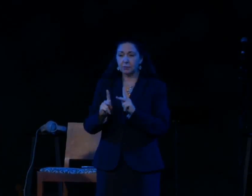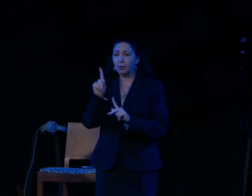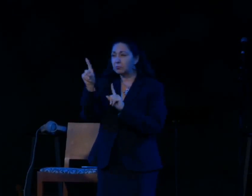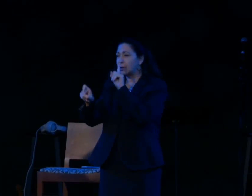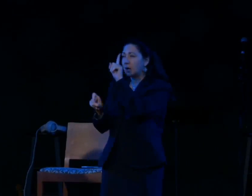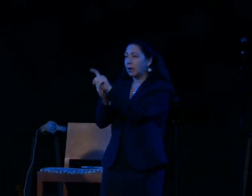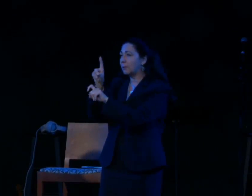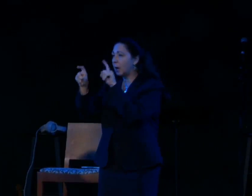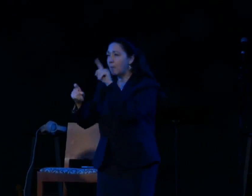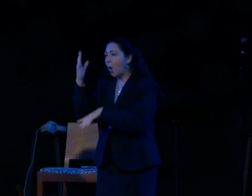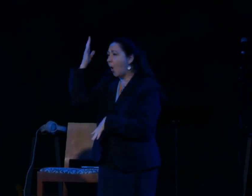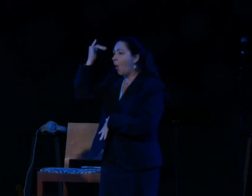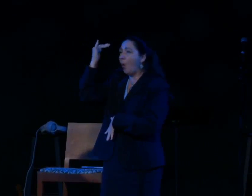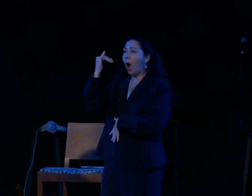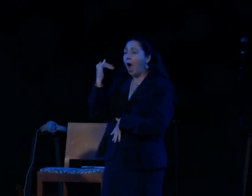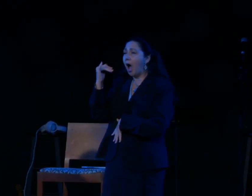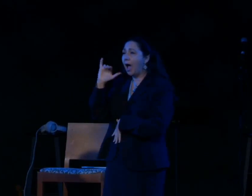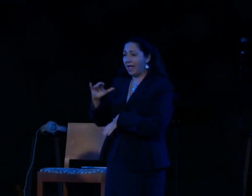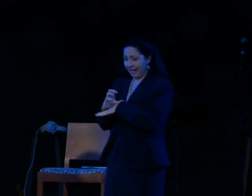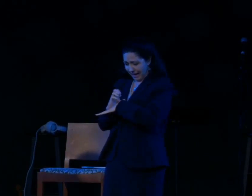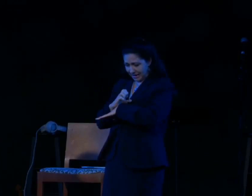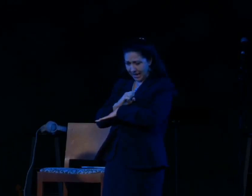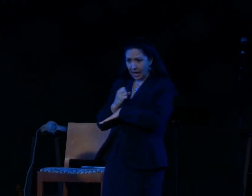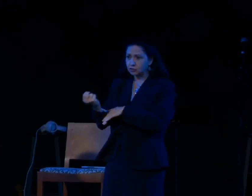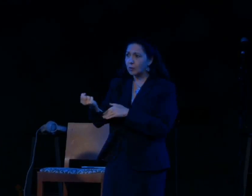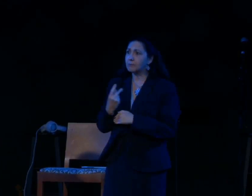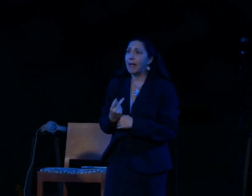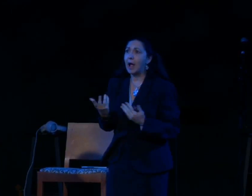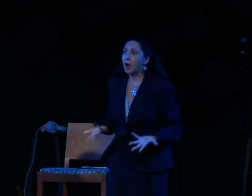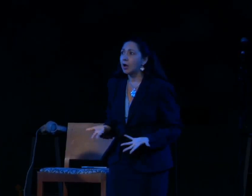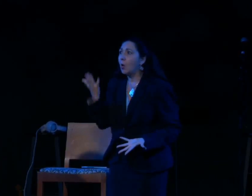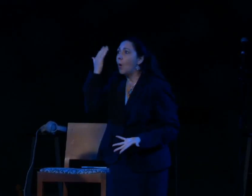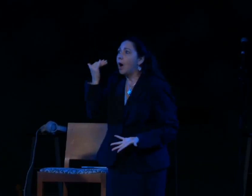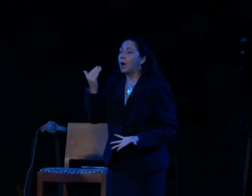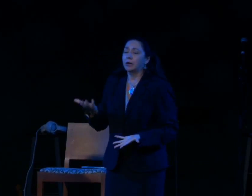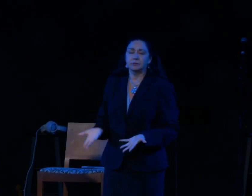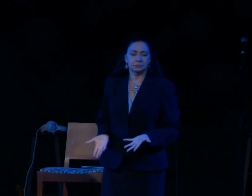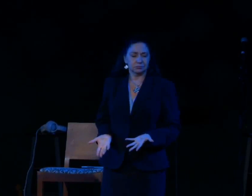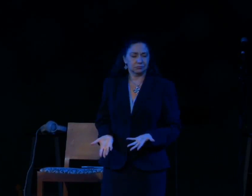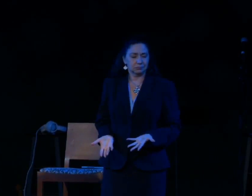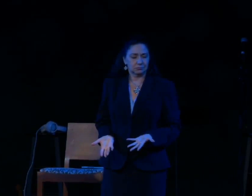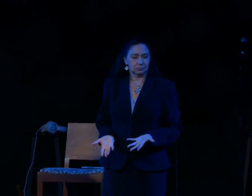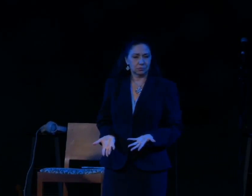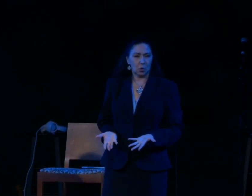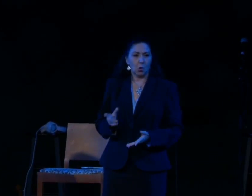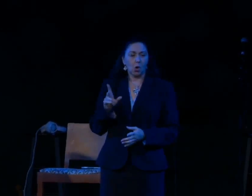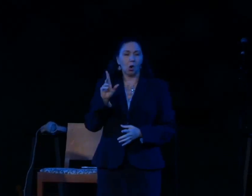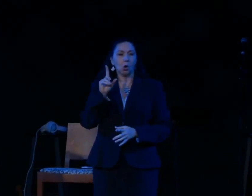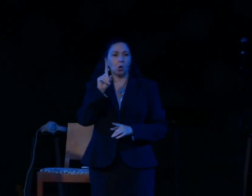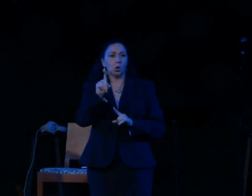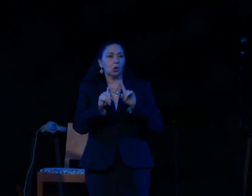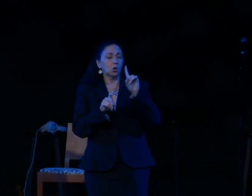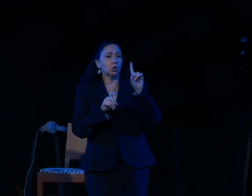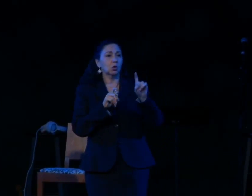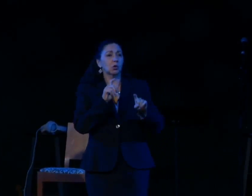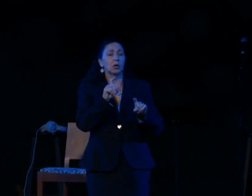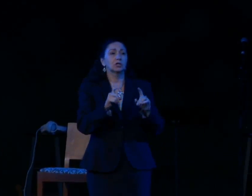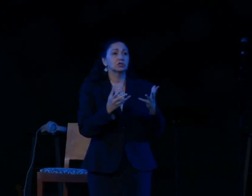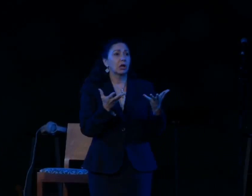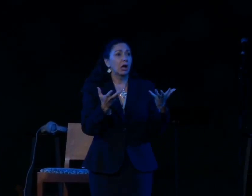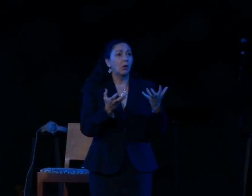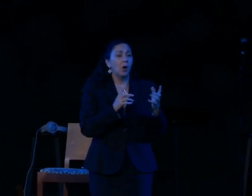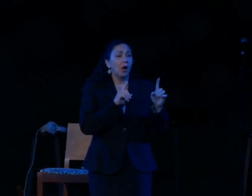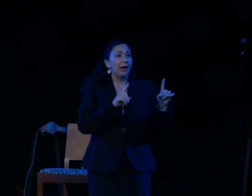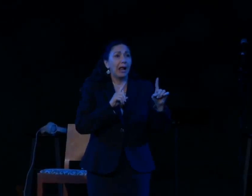as to why the cancer has returned. They're asking questions and looking for an